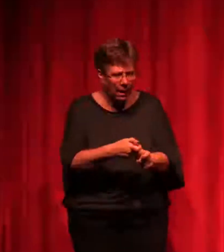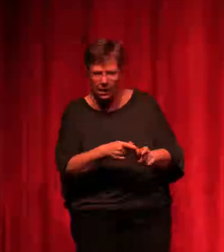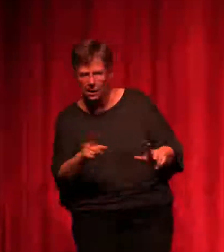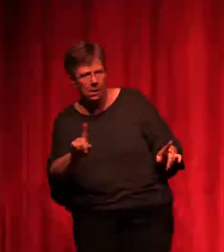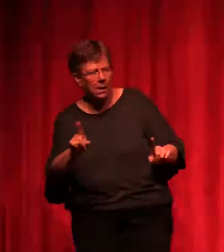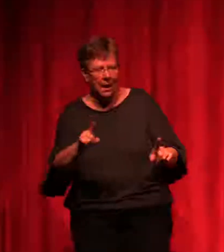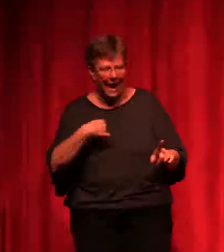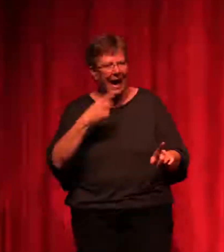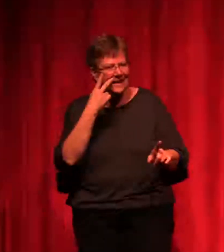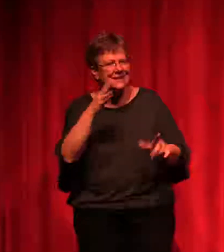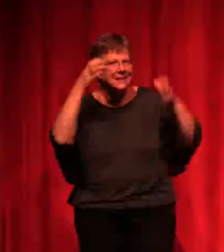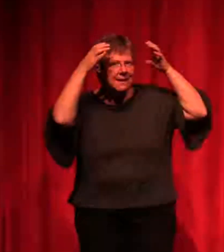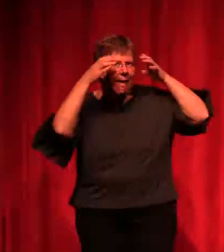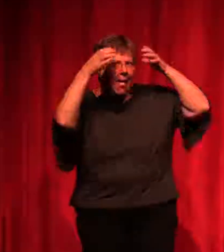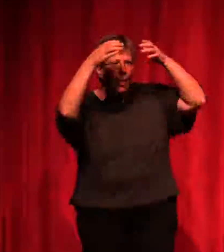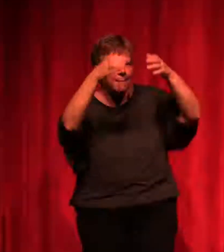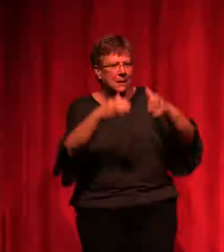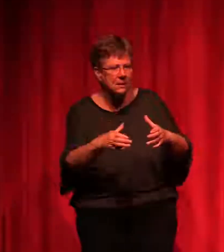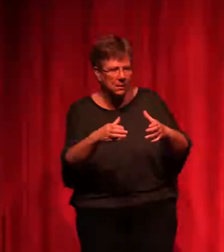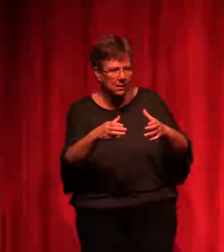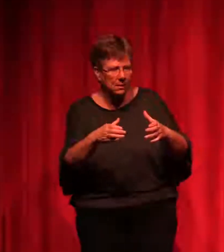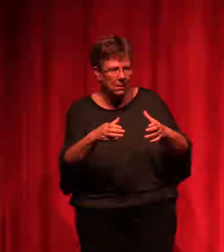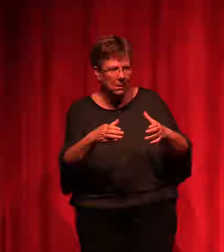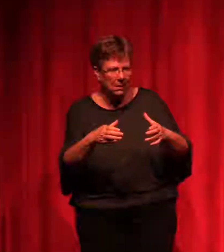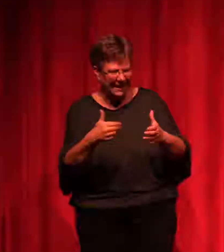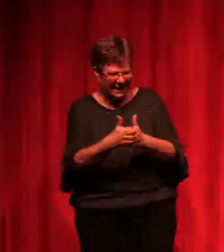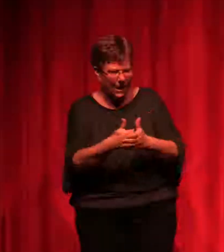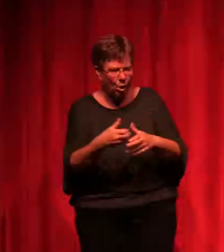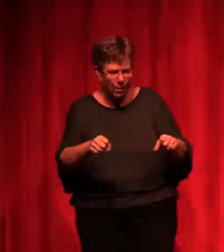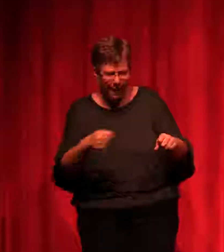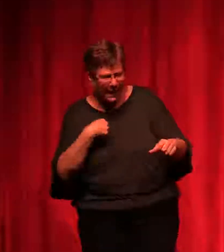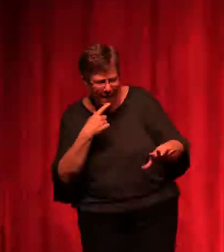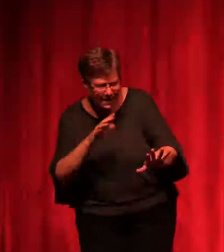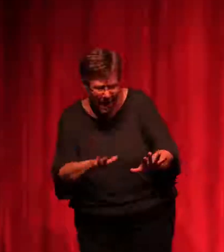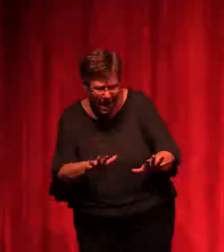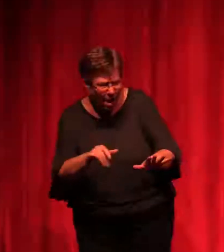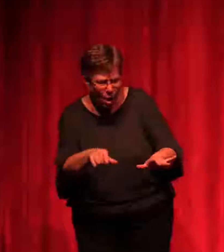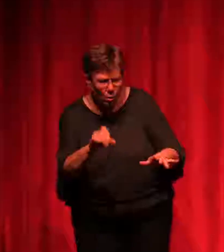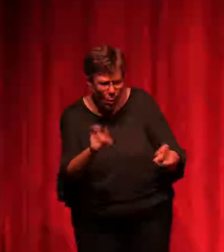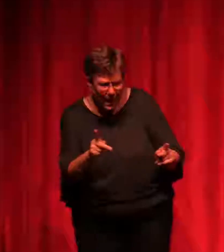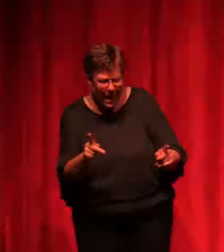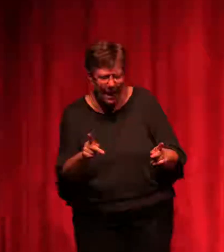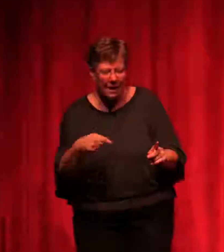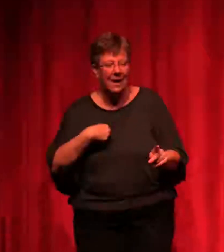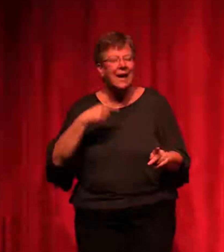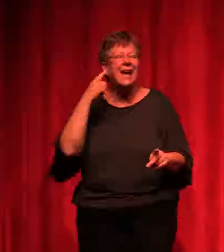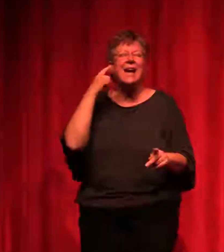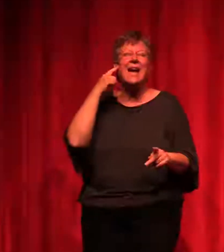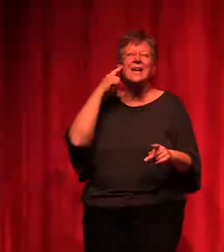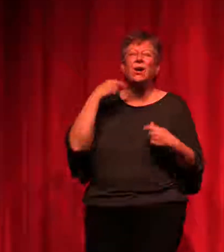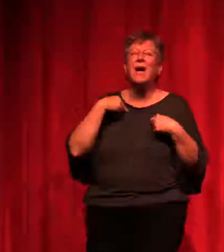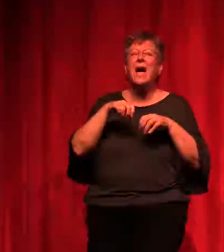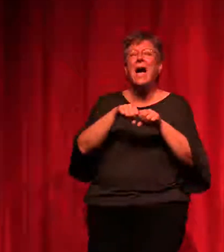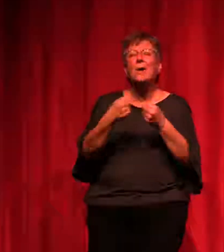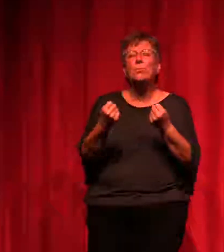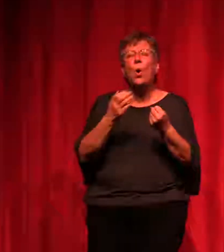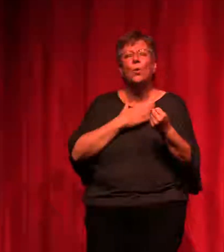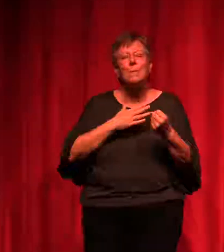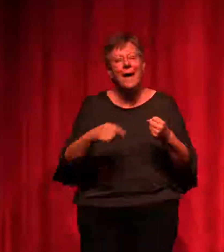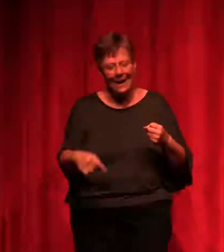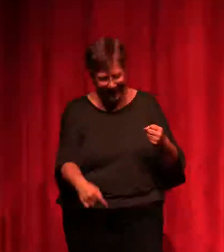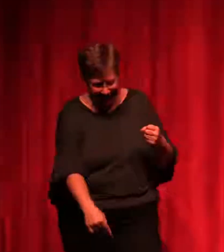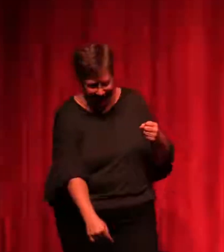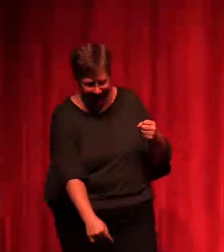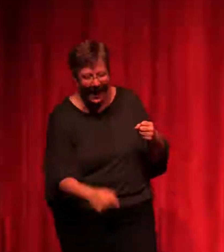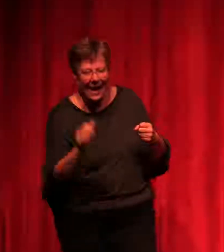I see his helmet sticking out from underneath the bike. And I go, "Gregory, are you okay?" And I hear this, "I broke my